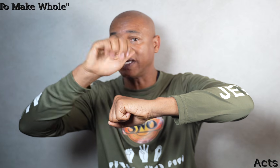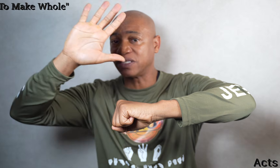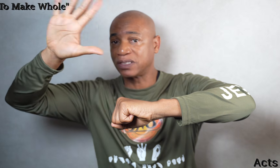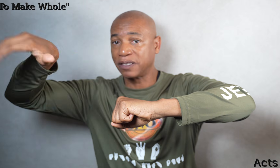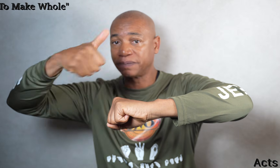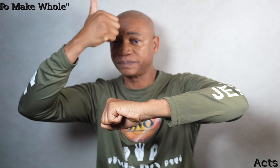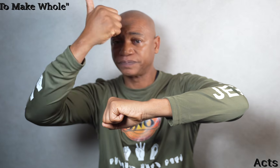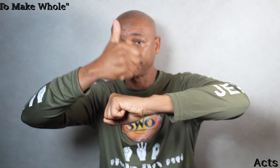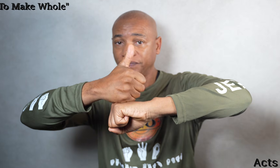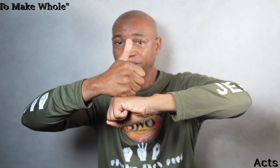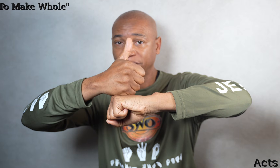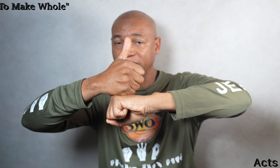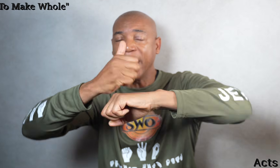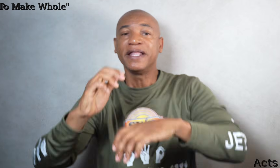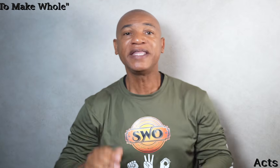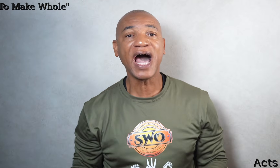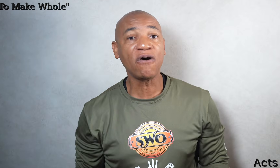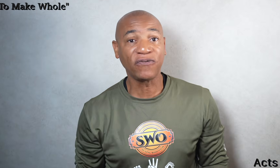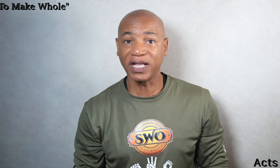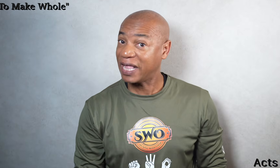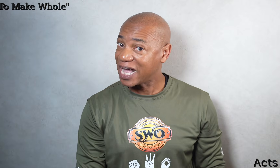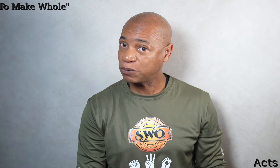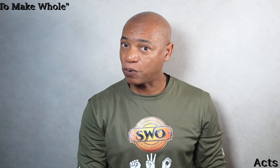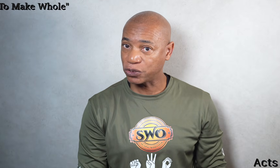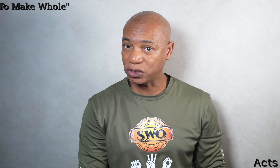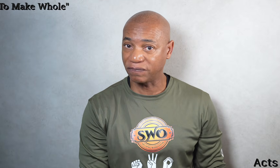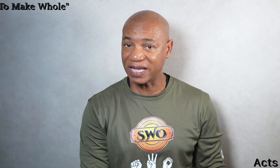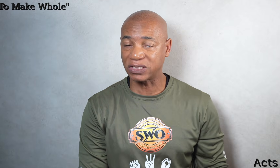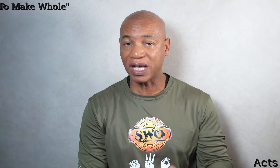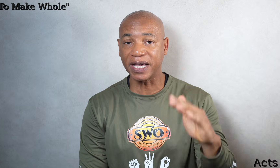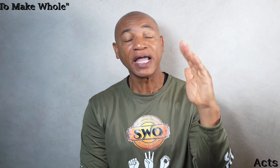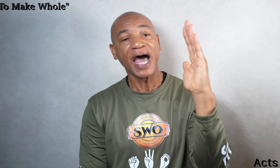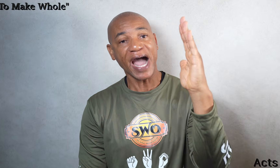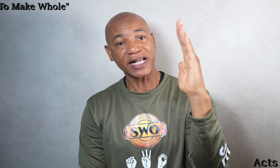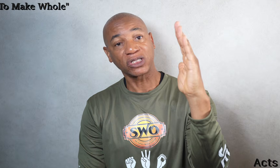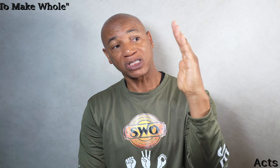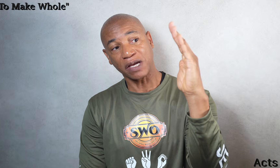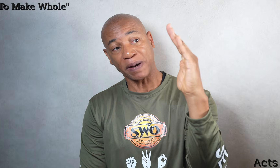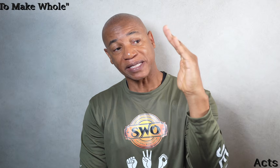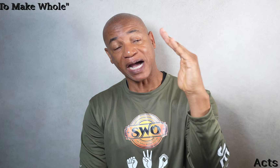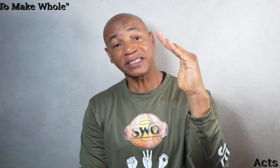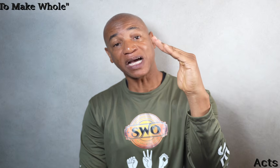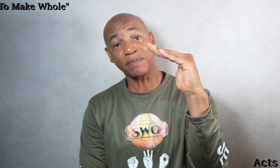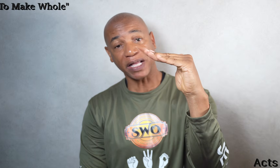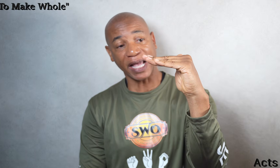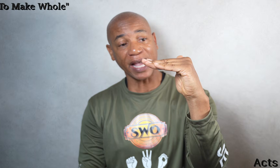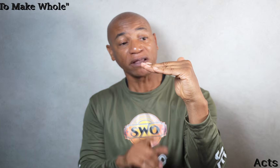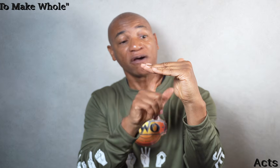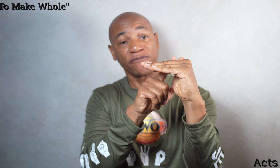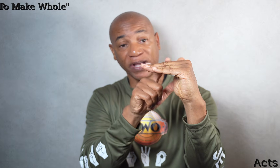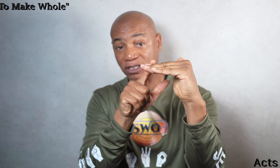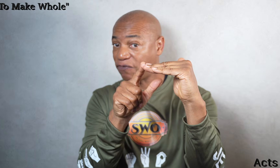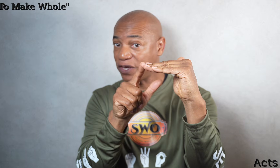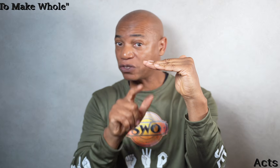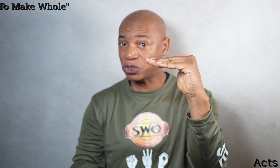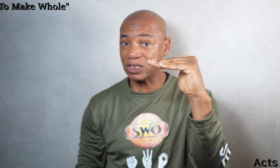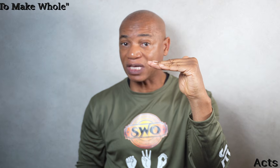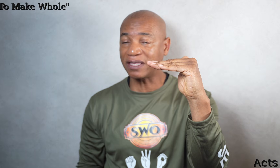this. Now, for the last portion of that sign, I actually take my non-dominant hand, flex the fingers just like